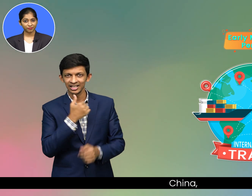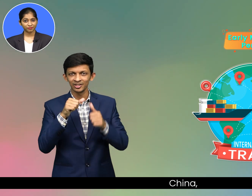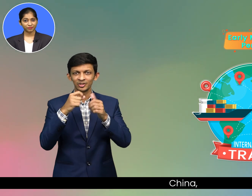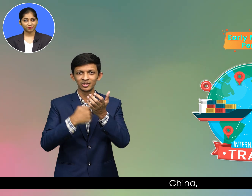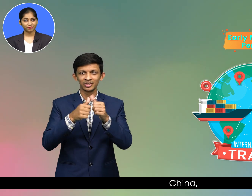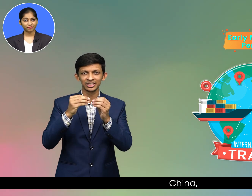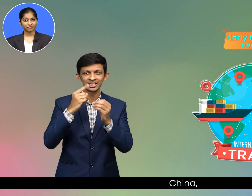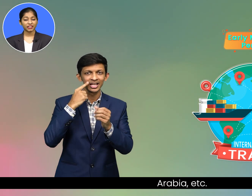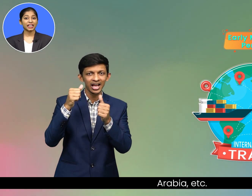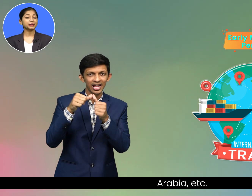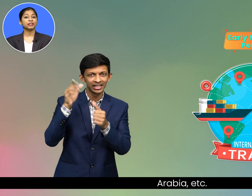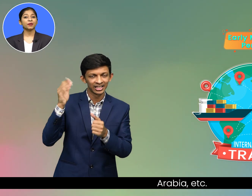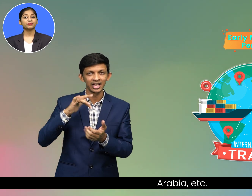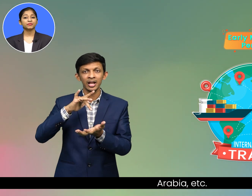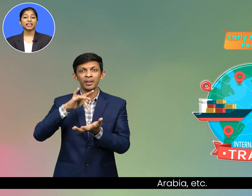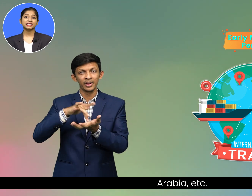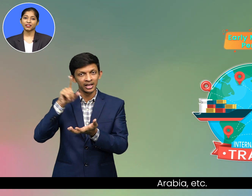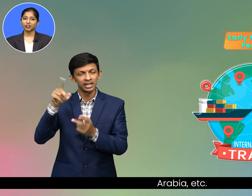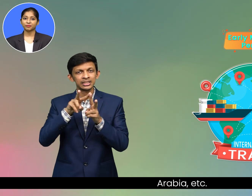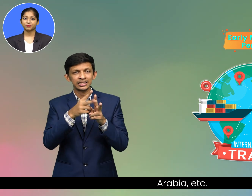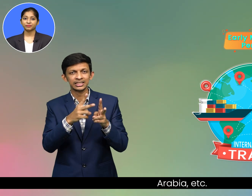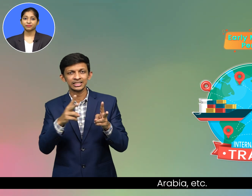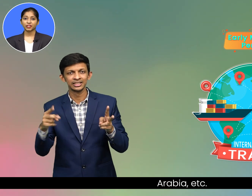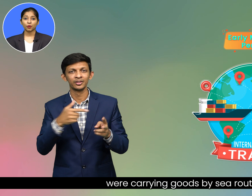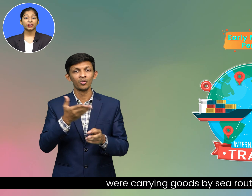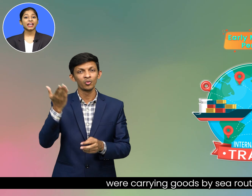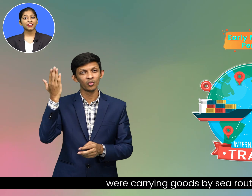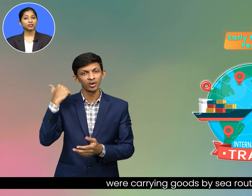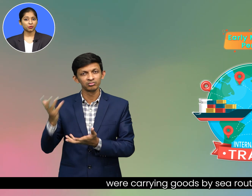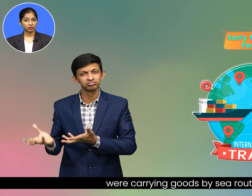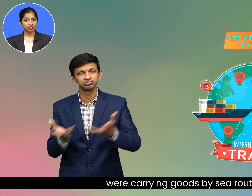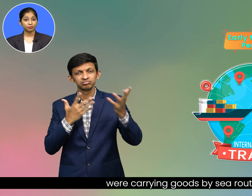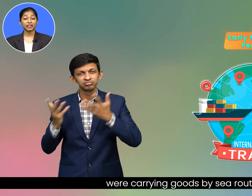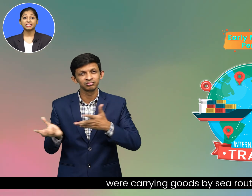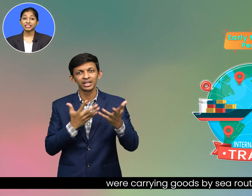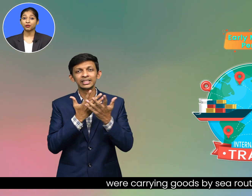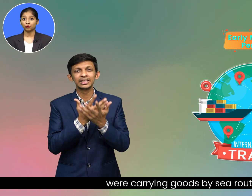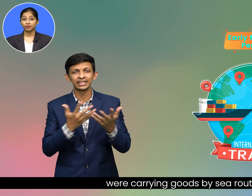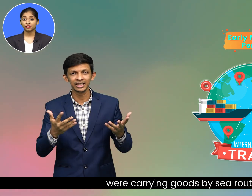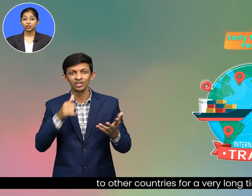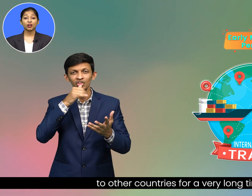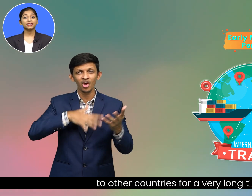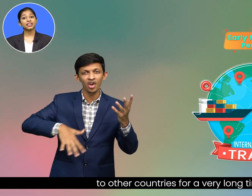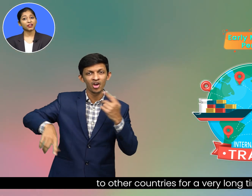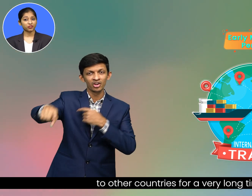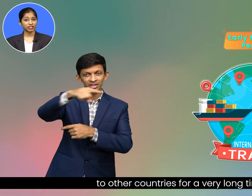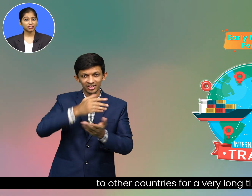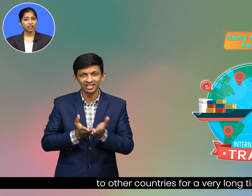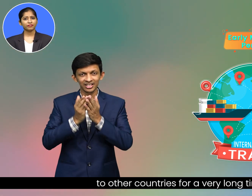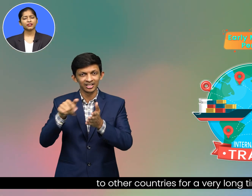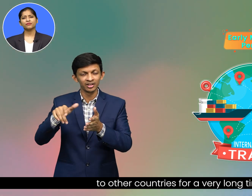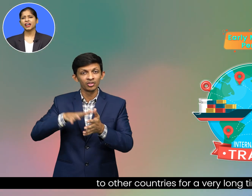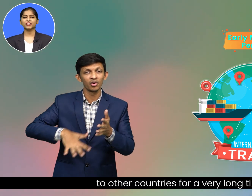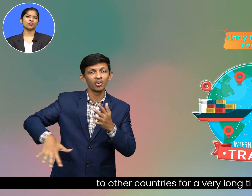China, Arabia, etc. were carrying goods by sea route to other